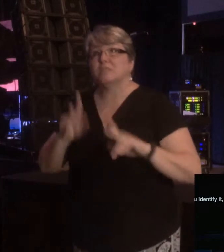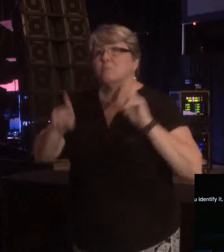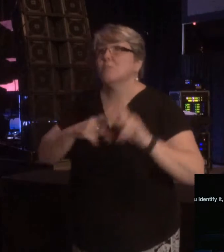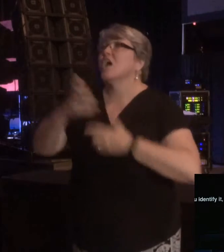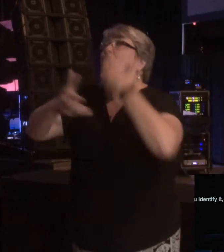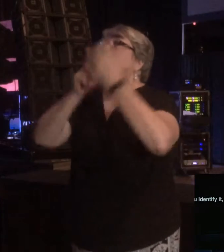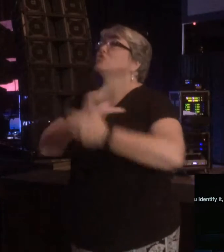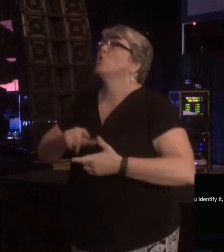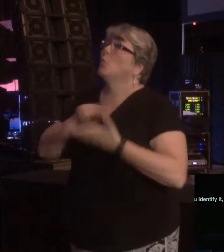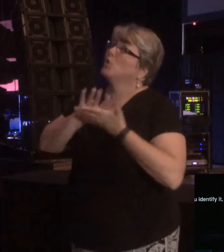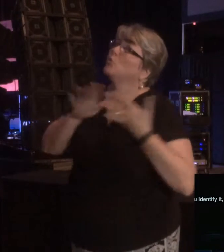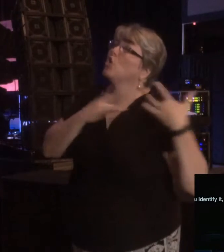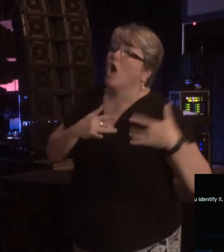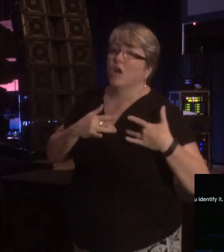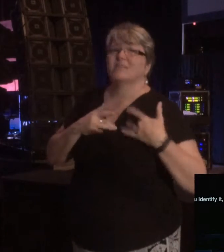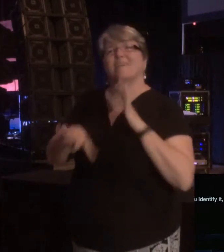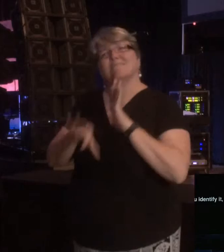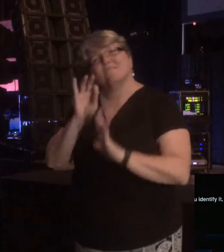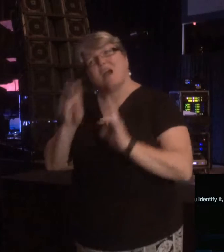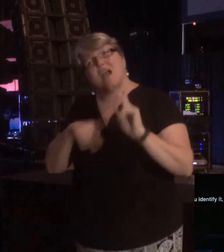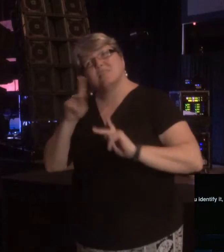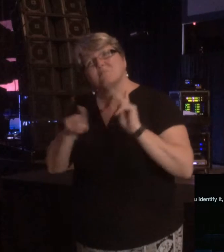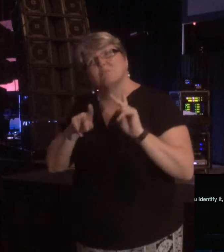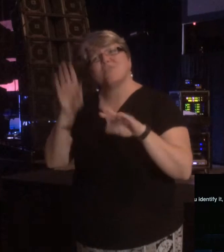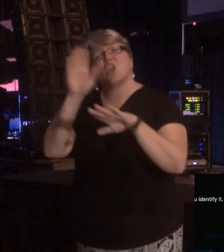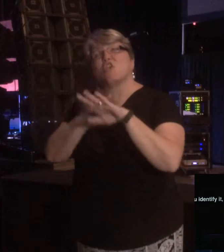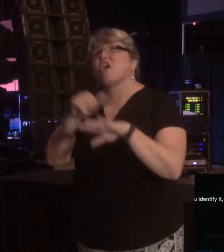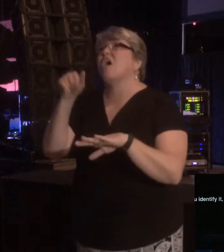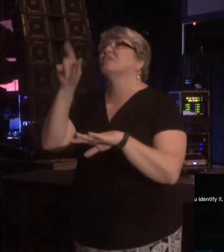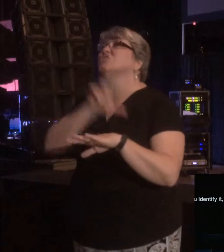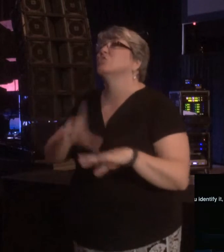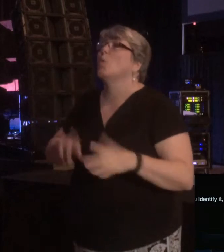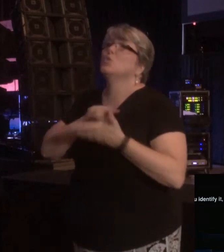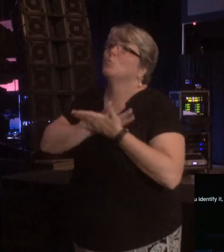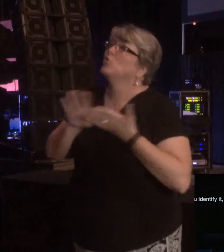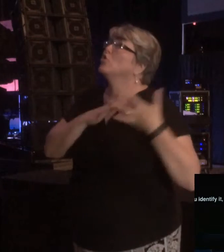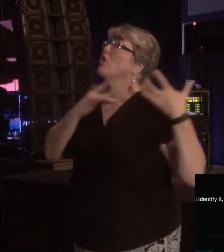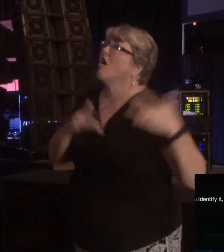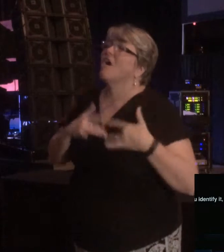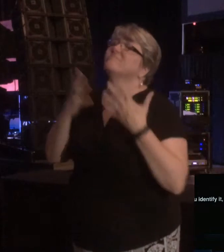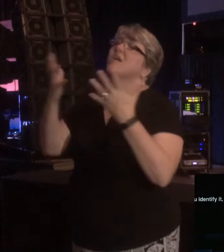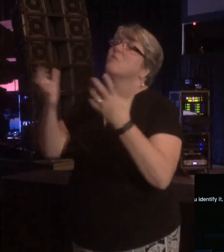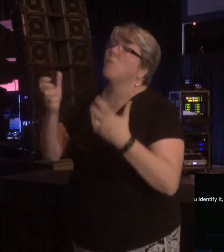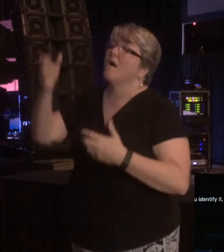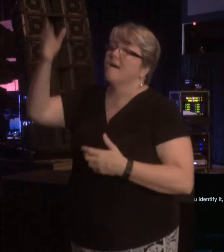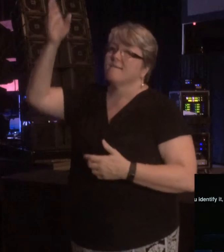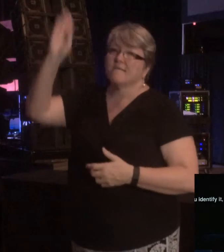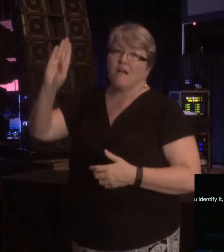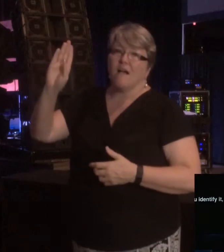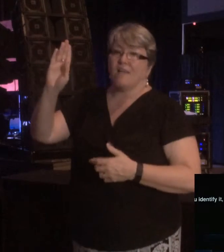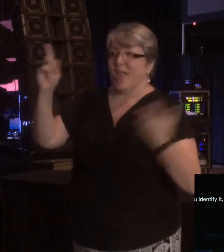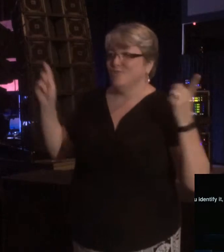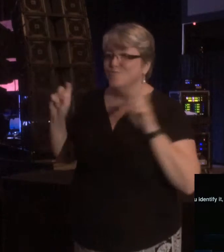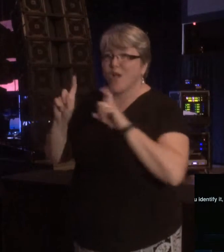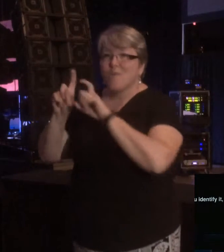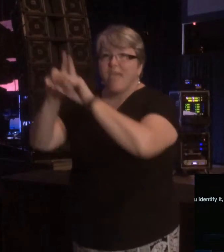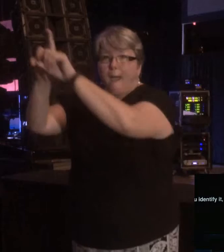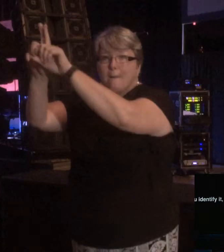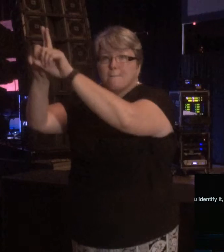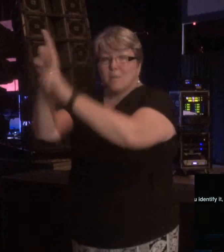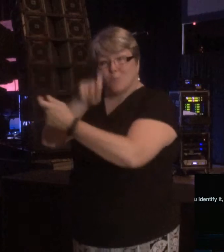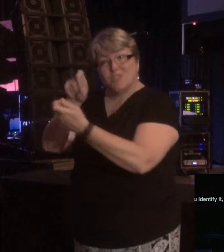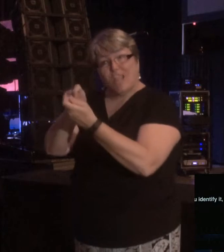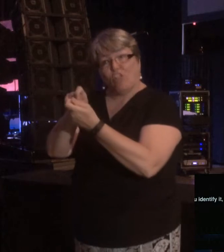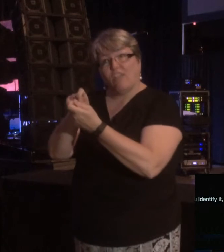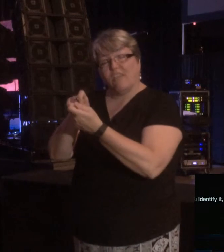gonna say crazy things around 1 a.m., and we're not gonna listen to him, and we're not gonna make provision for the flesh. And so that's